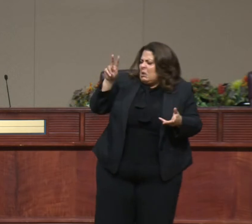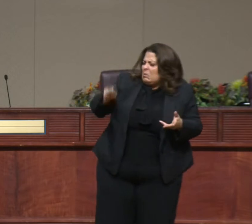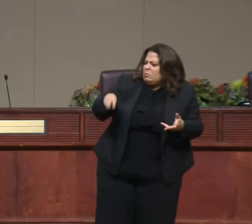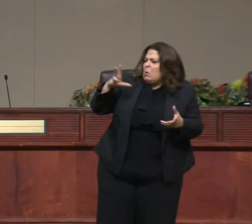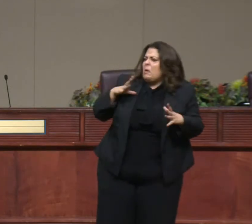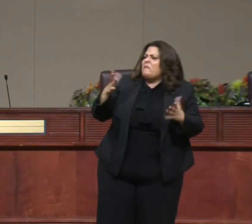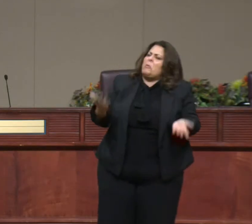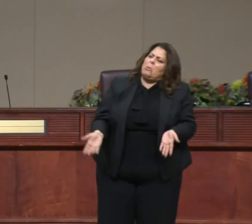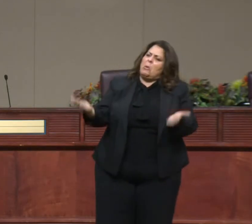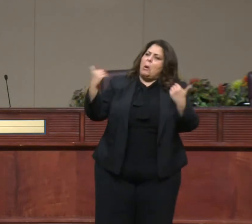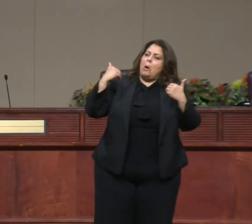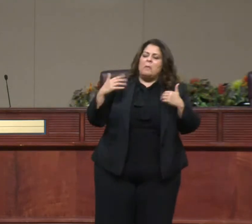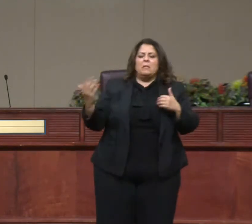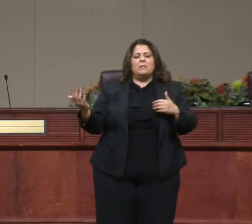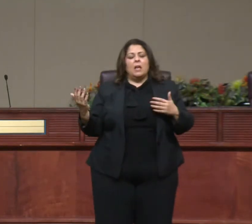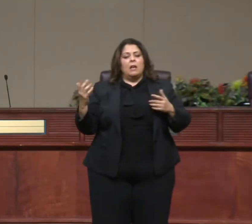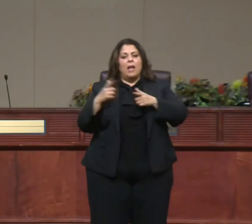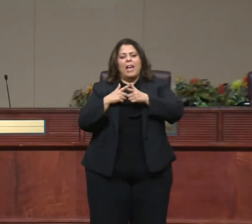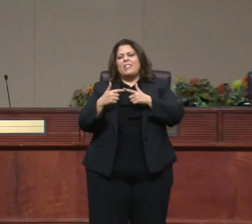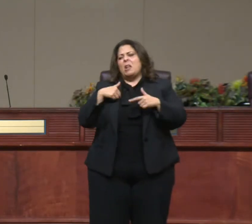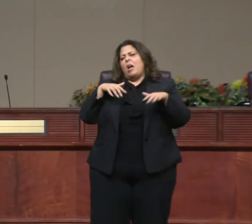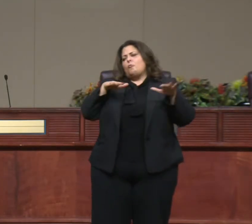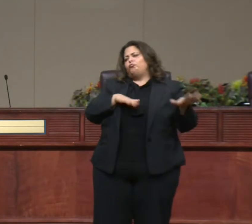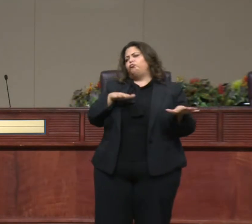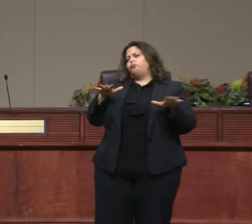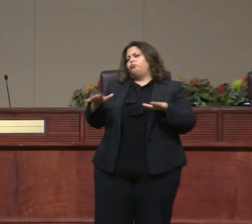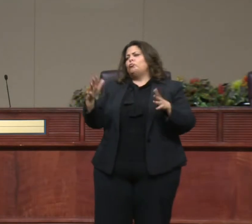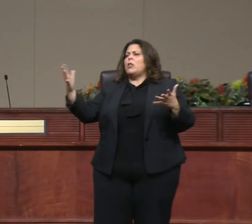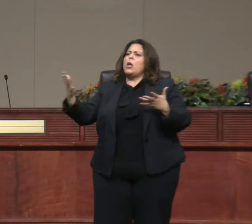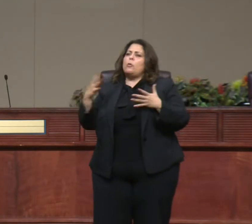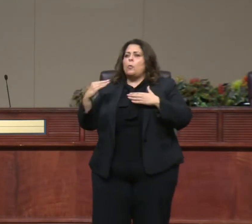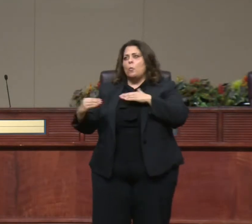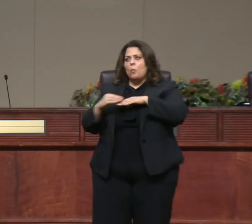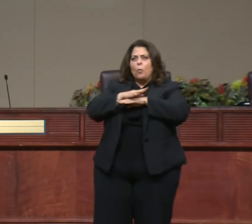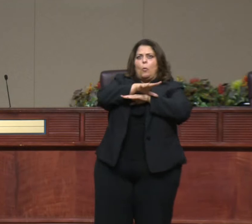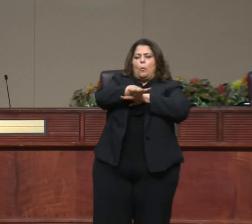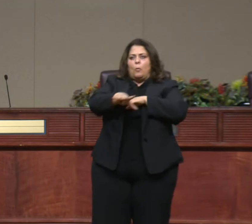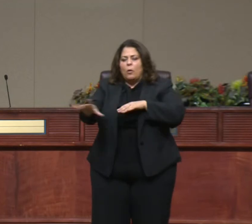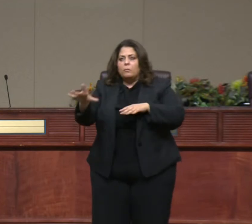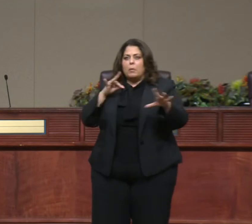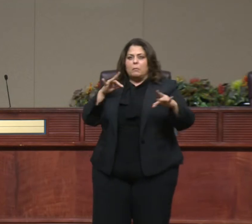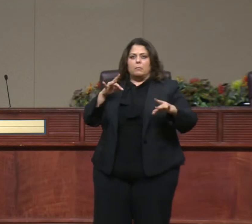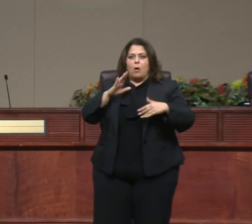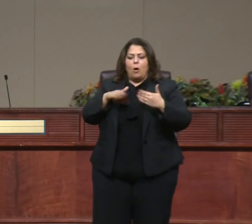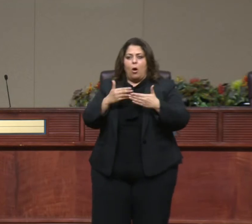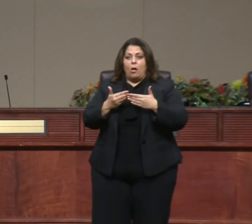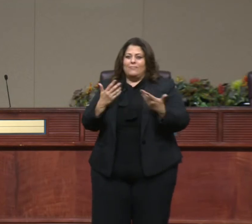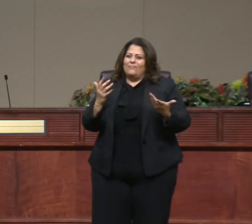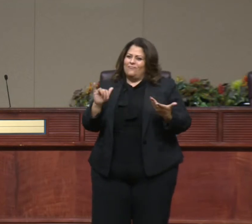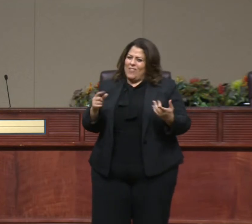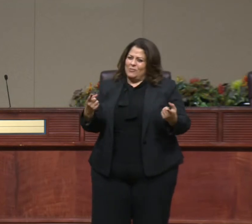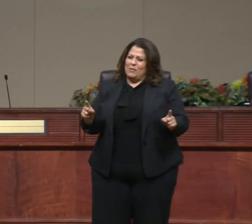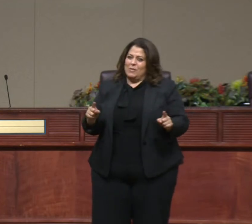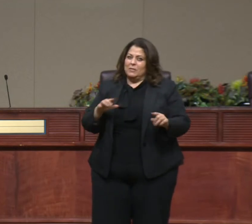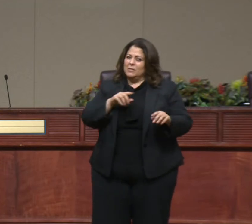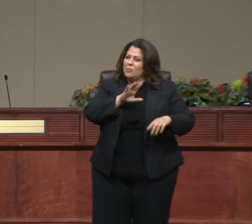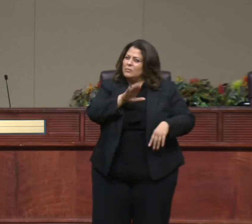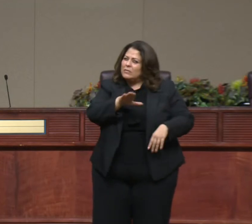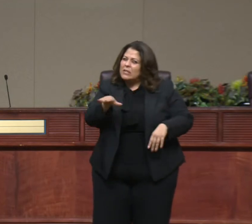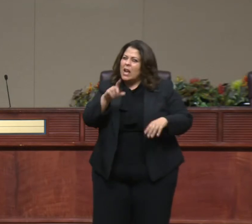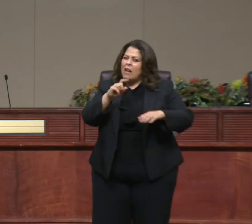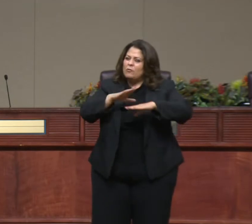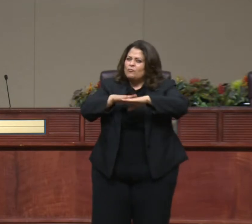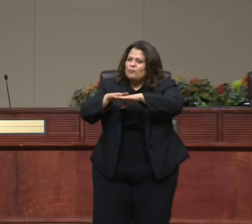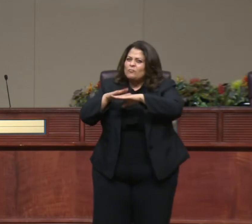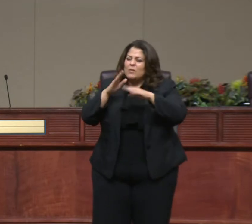come. And then I relax, and then we all get it. And that's part of you have to be alert. You have to